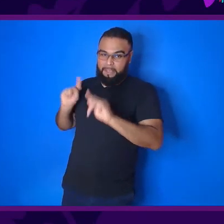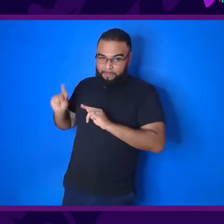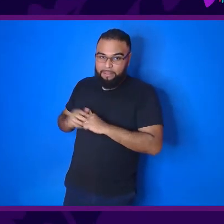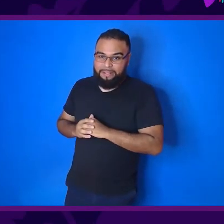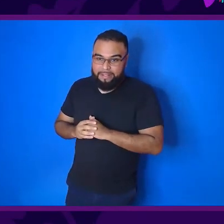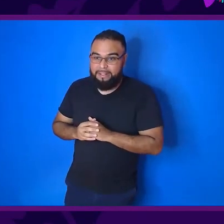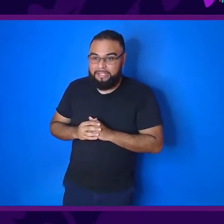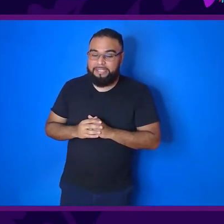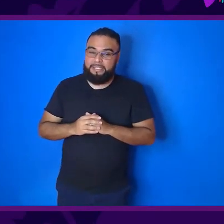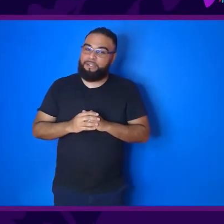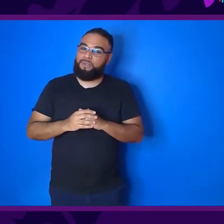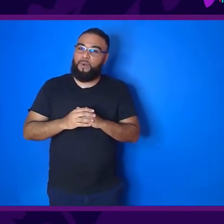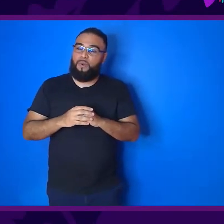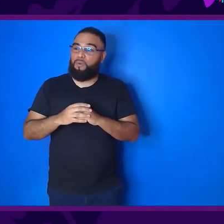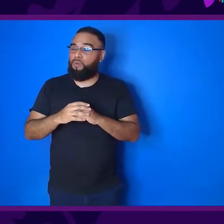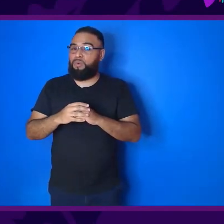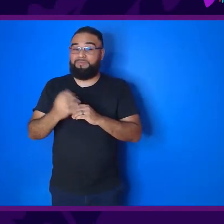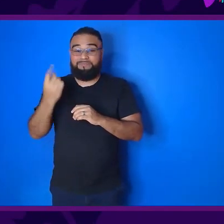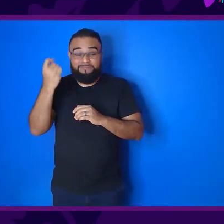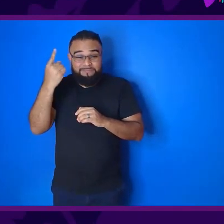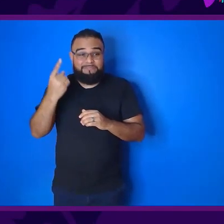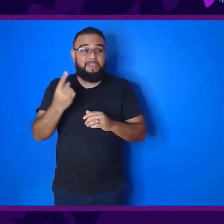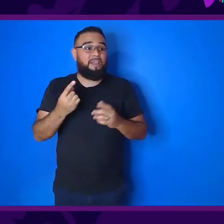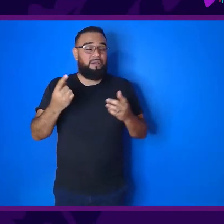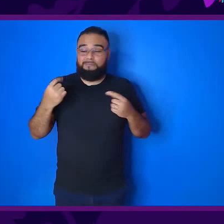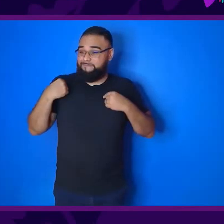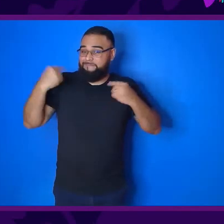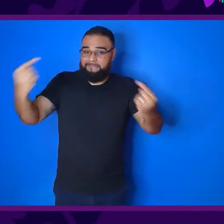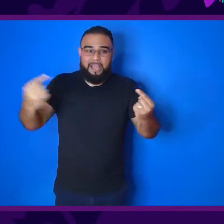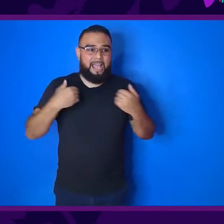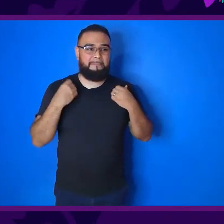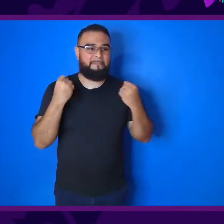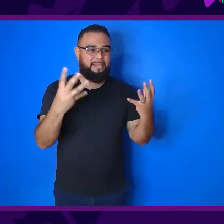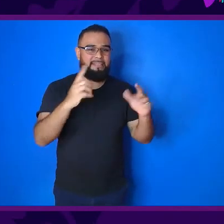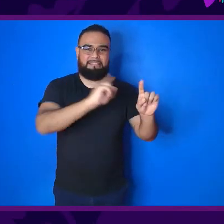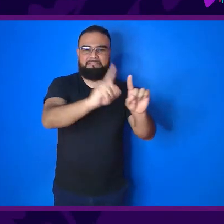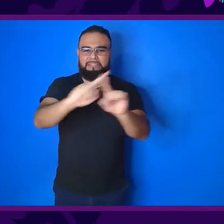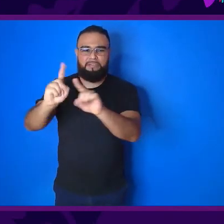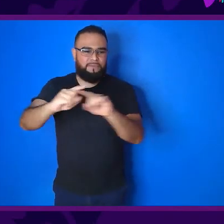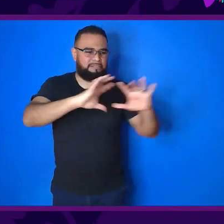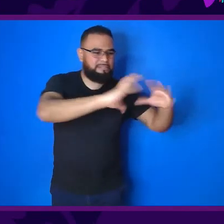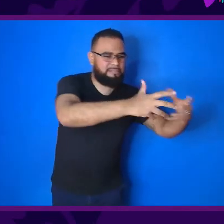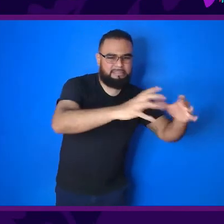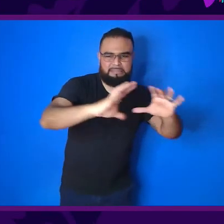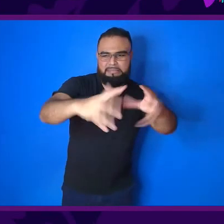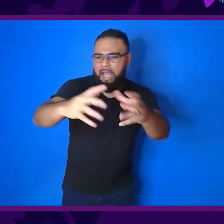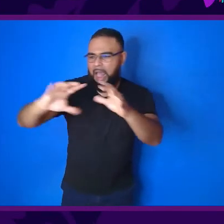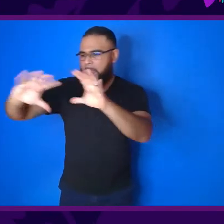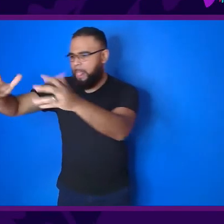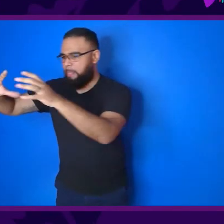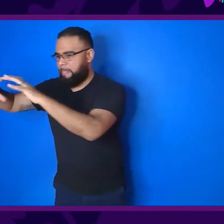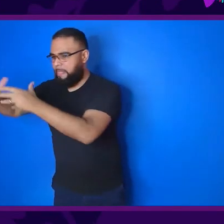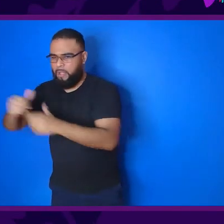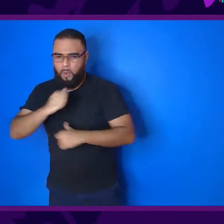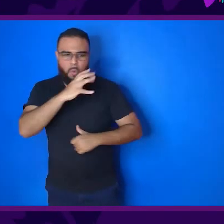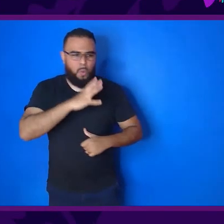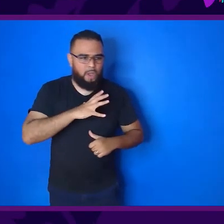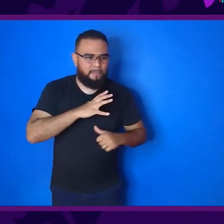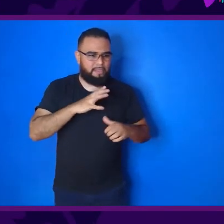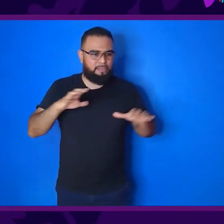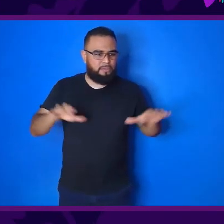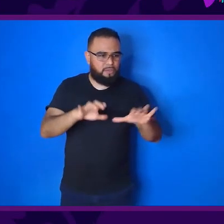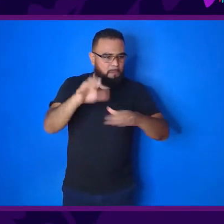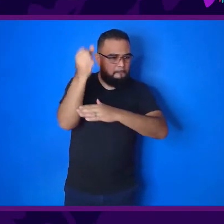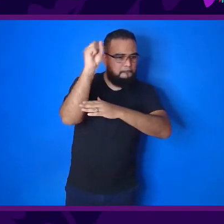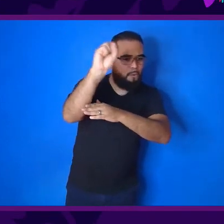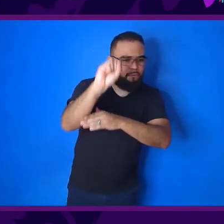in silos. There was the women's movement, the labor movement. There was, in the environmentalists. But now's